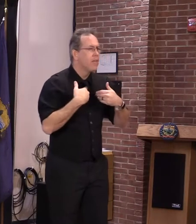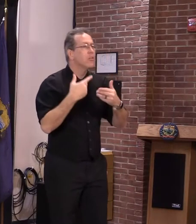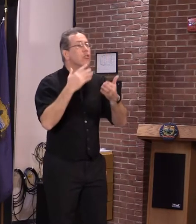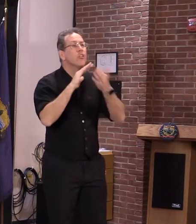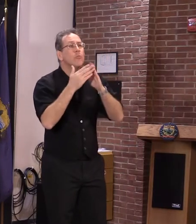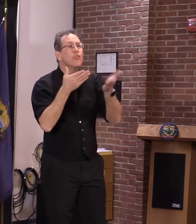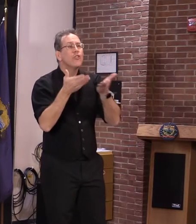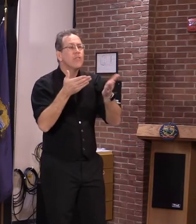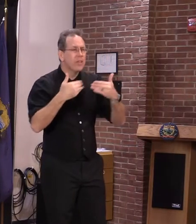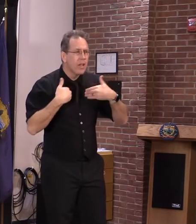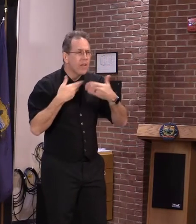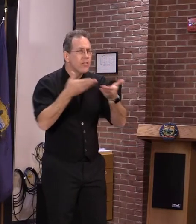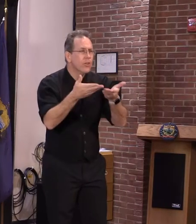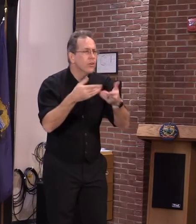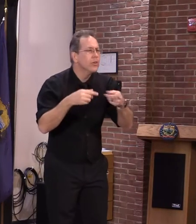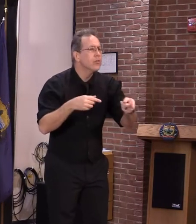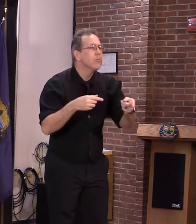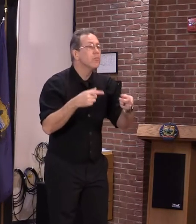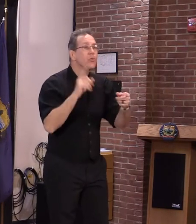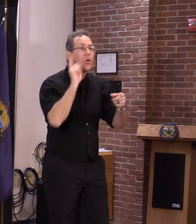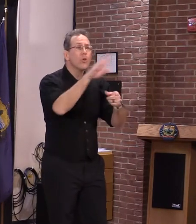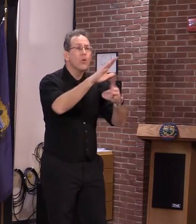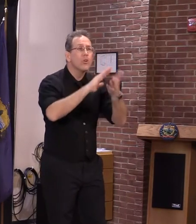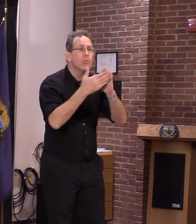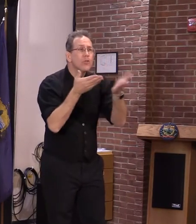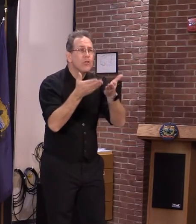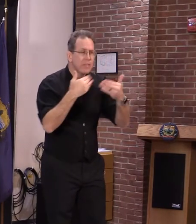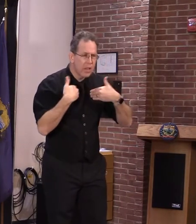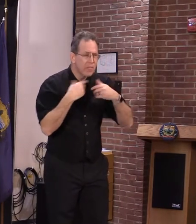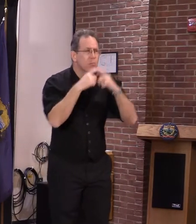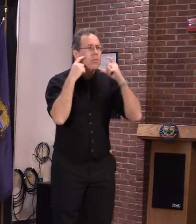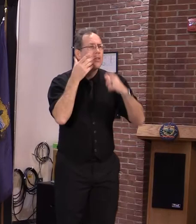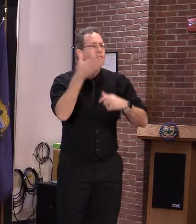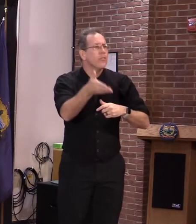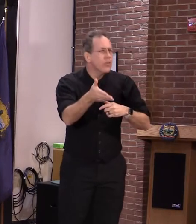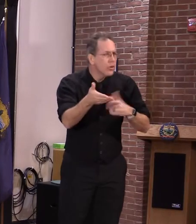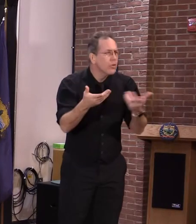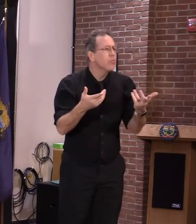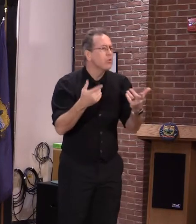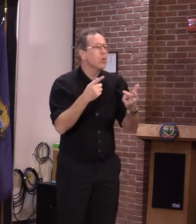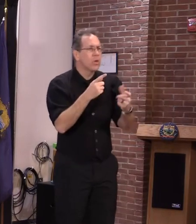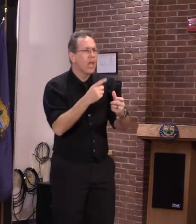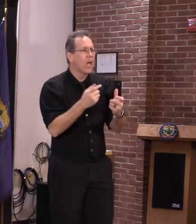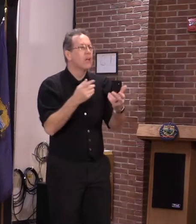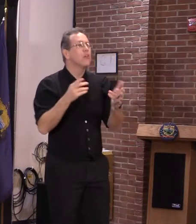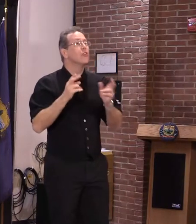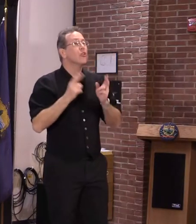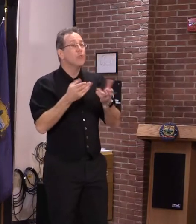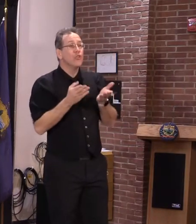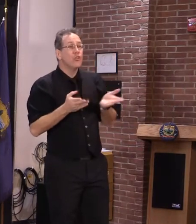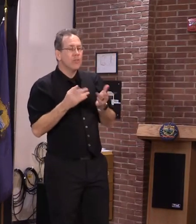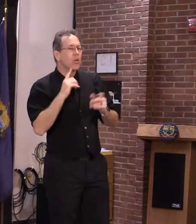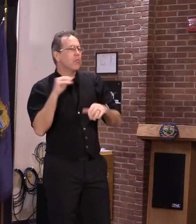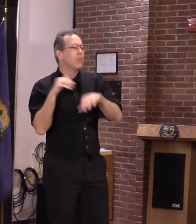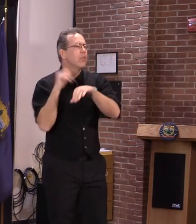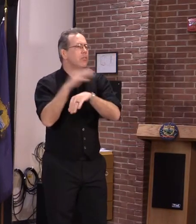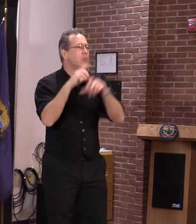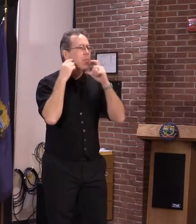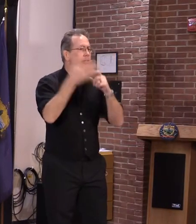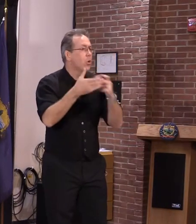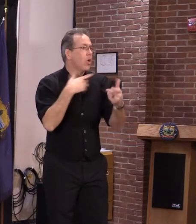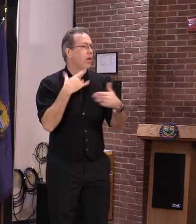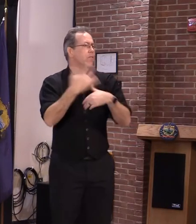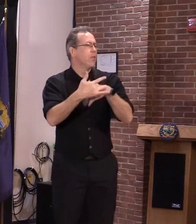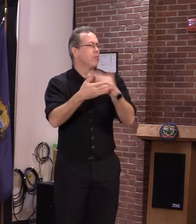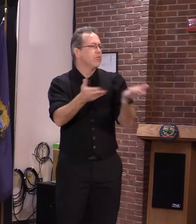you might be engaged with. And in the event you're not, a human services office would be able to point you to where to get a mask or actually give